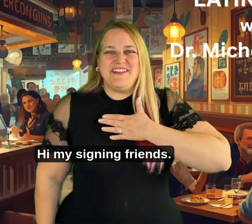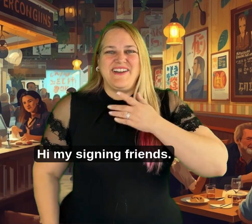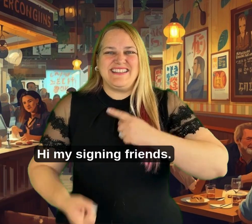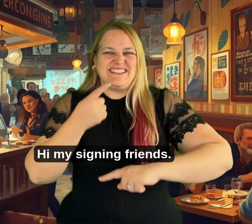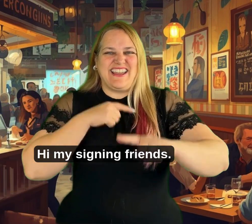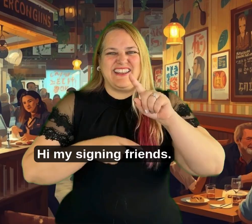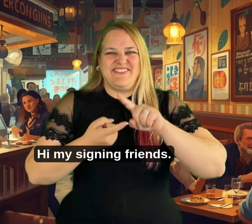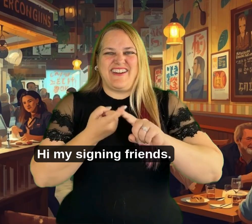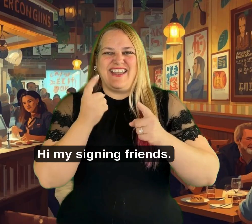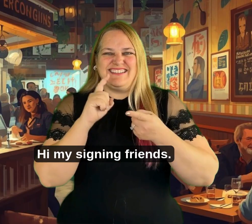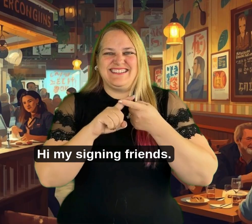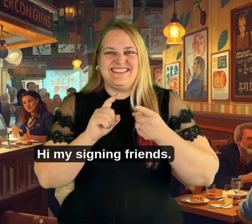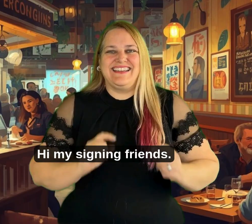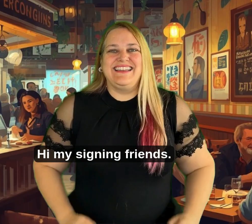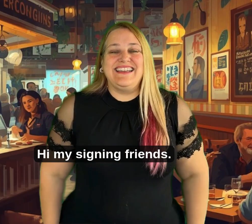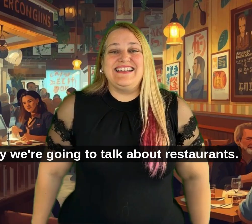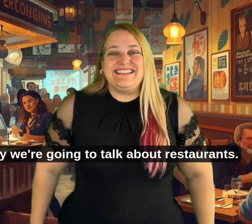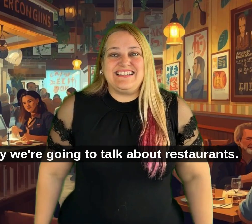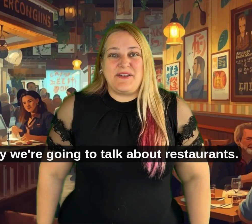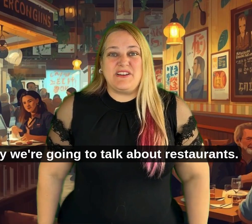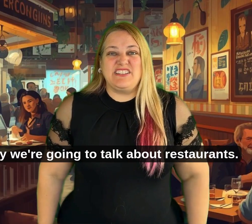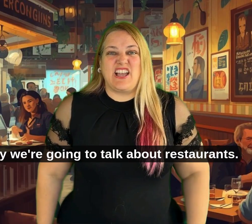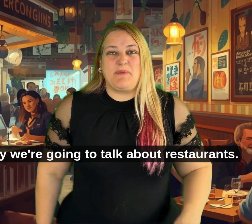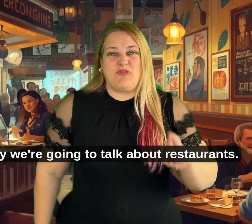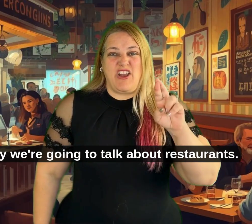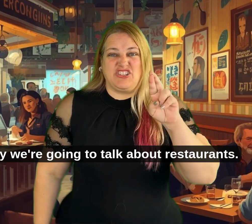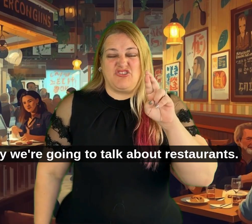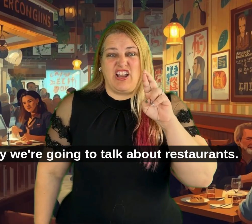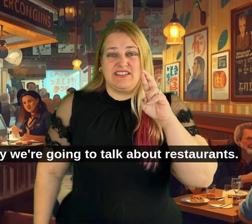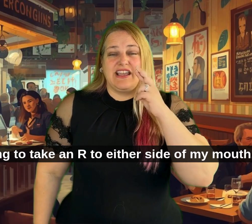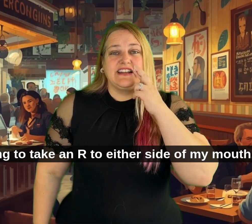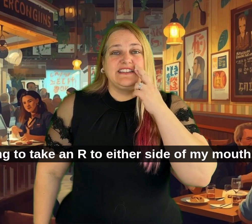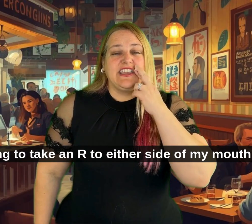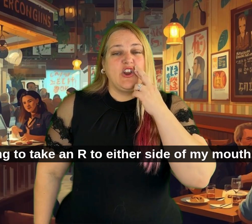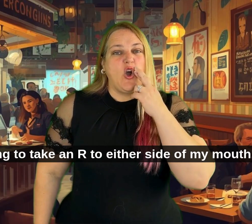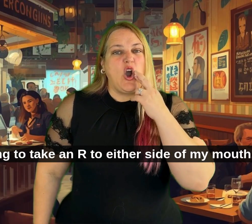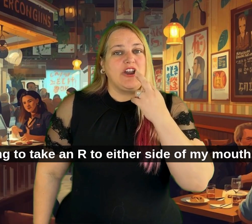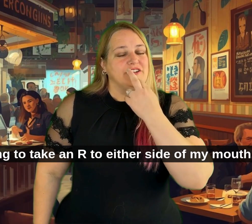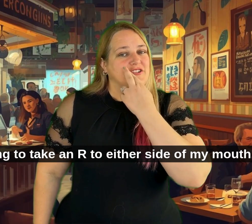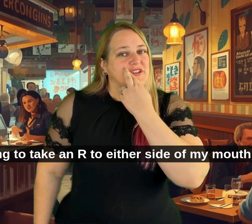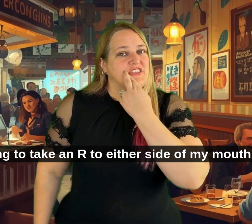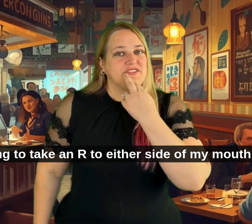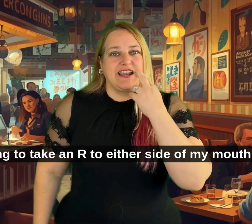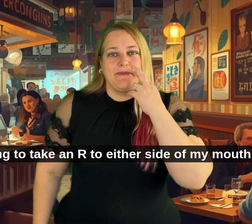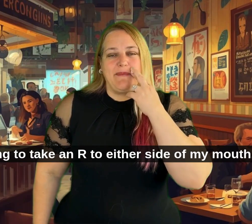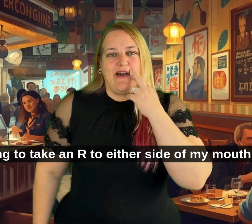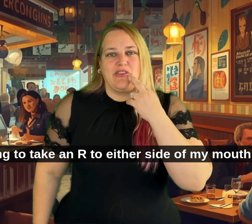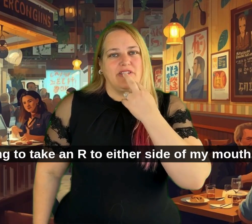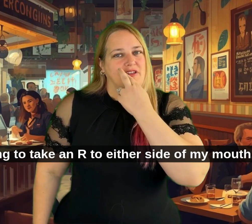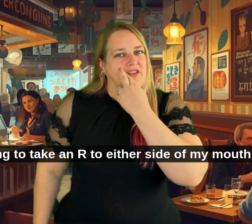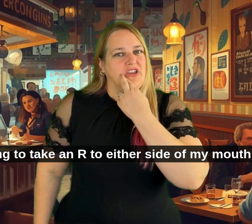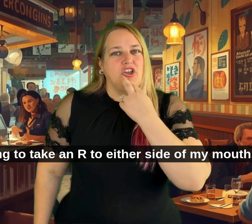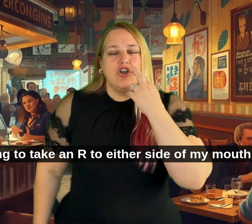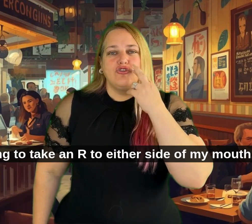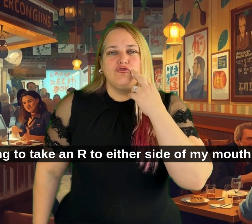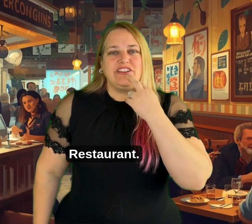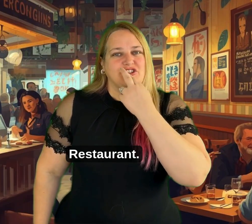Hi, my signing friends. Today we're going to talk about restaurants. I'm going to take an R to either side of my mouth.